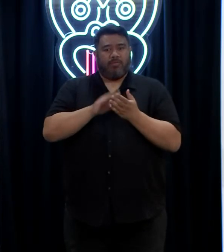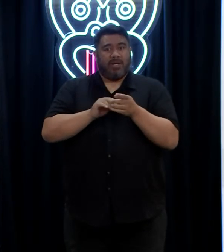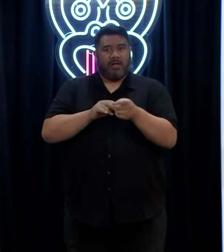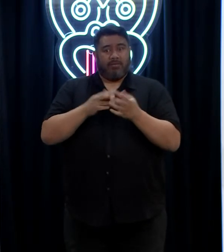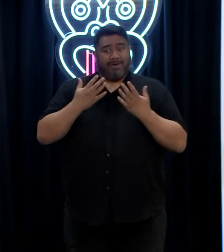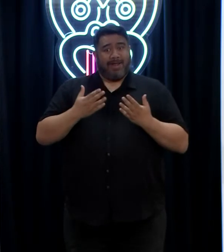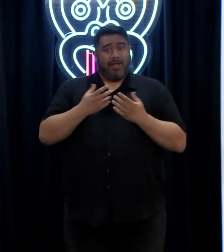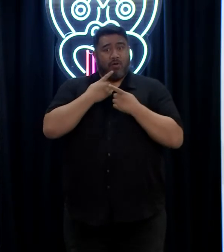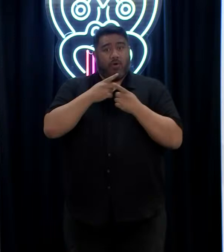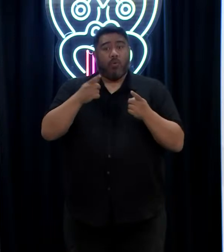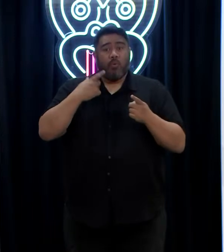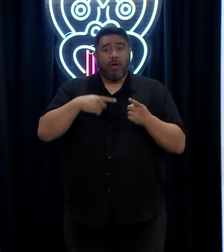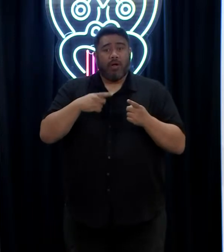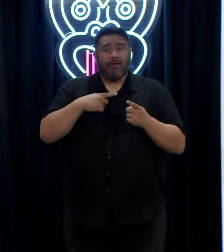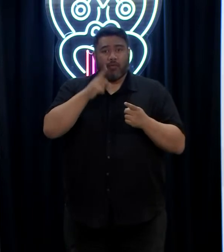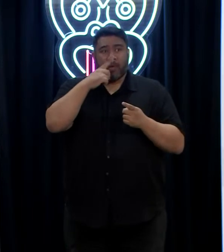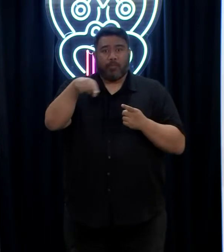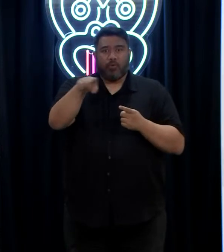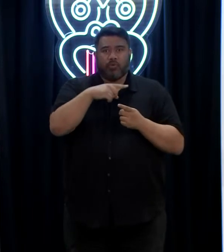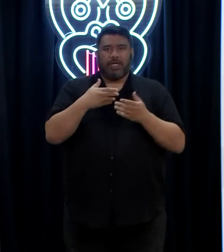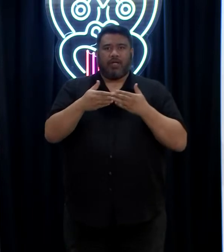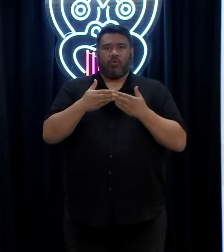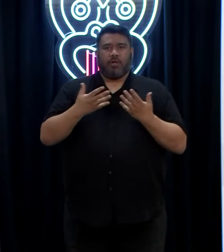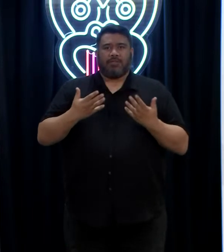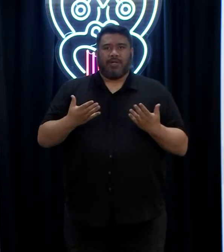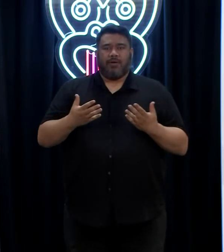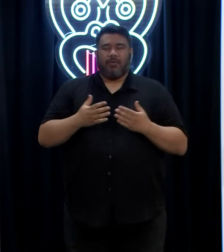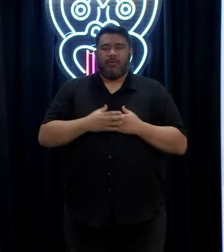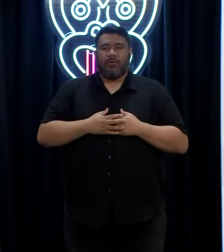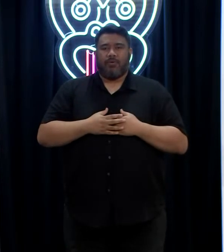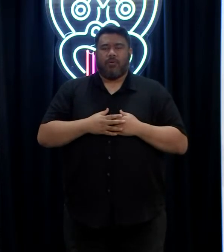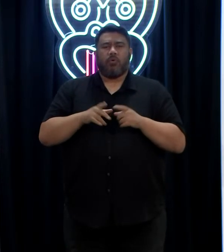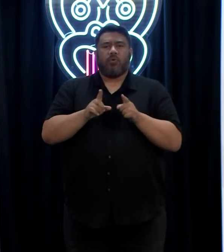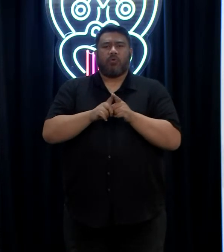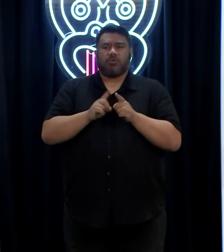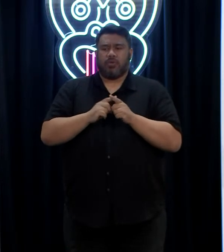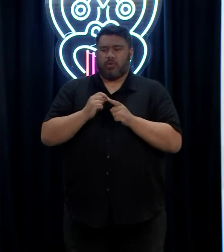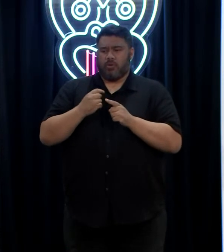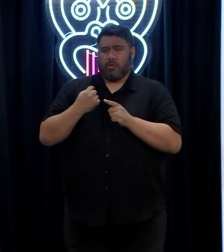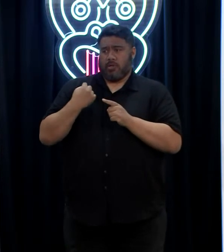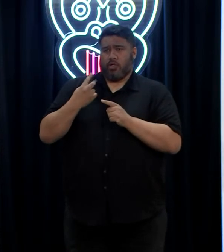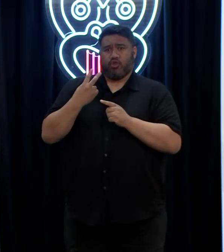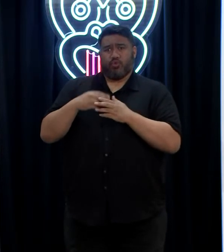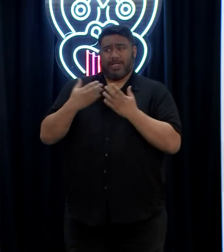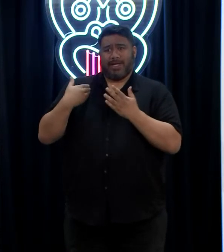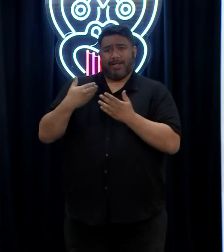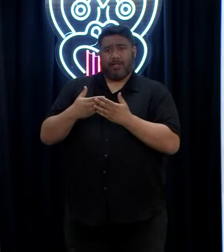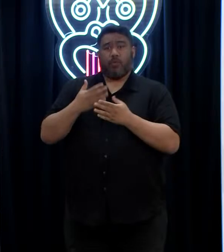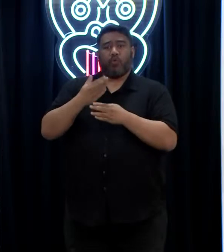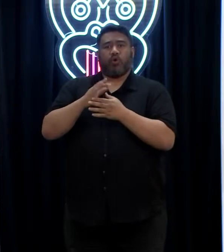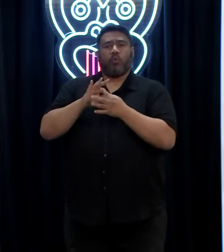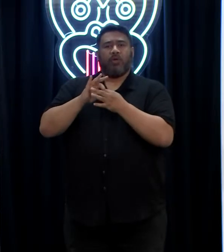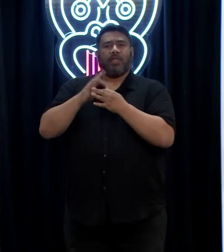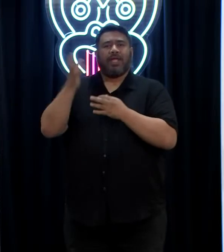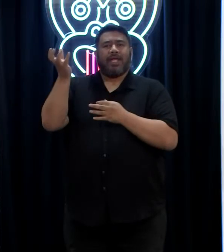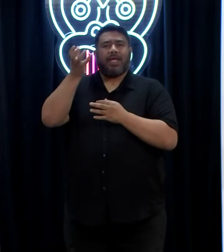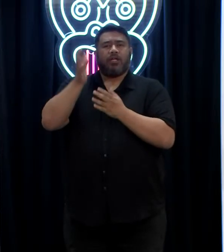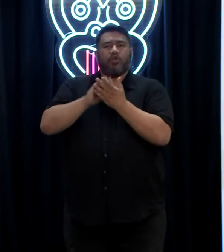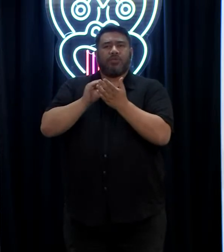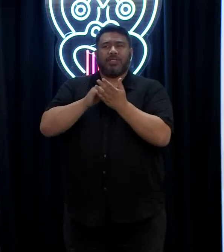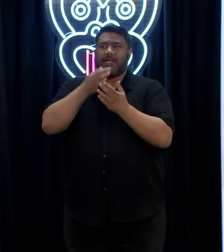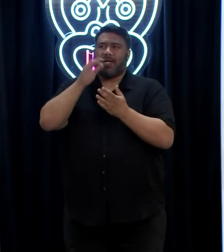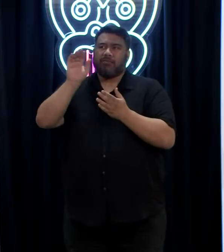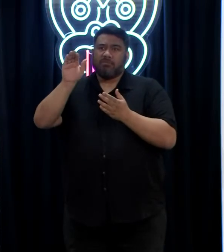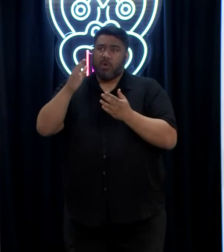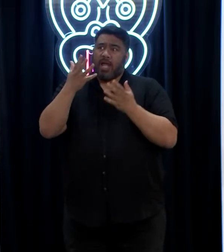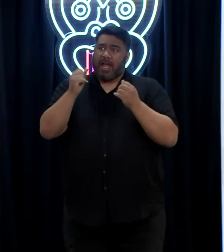people to participate in next week. We've also, just over the last couple of days, been working with Air New Zealand, particularly on making sure there are flights that